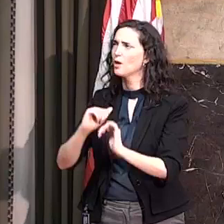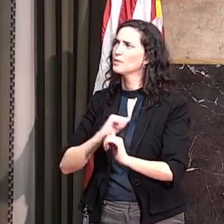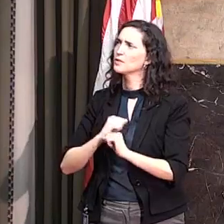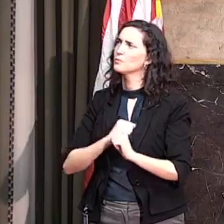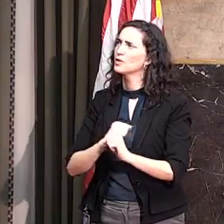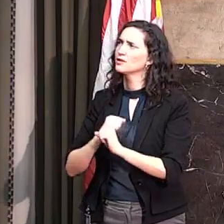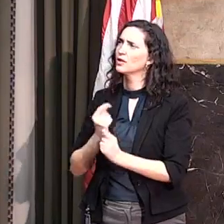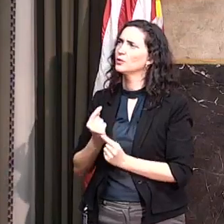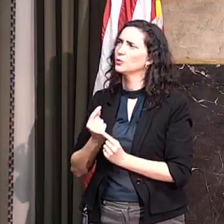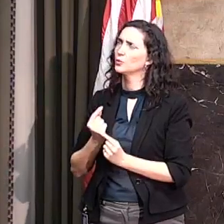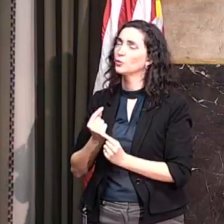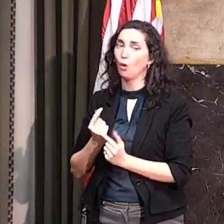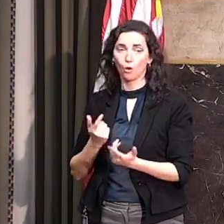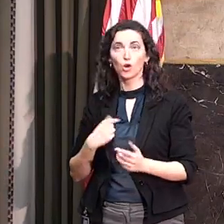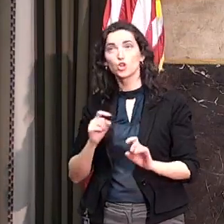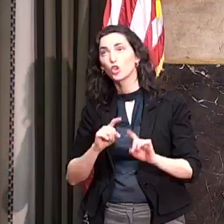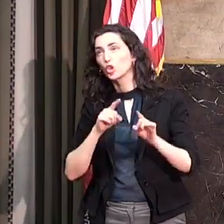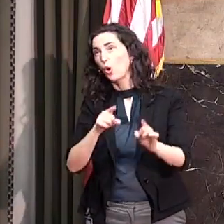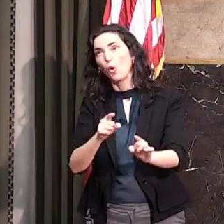or whether you really should go at all.